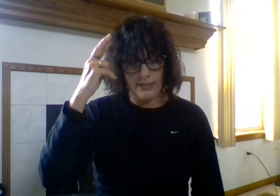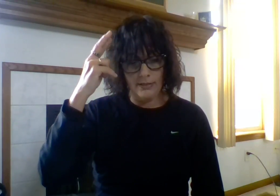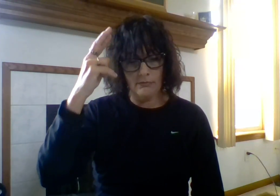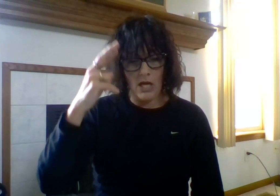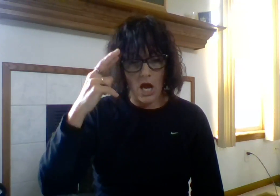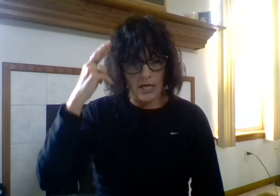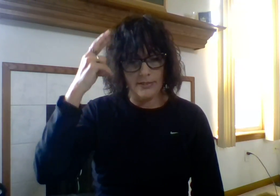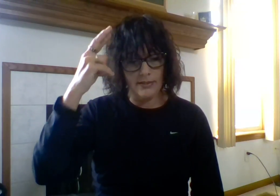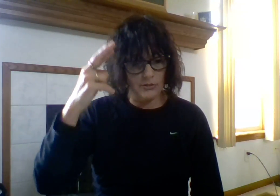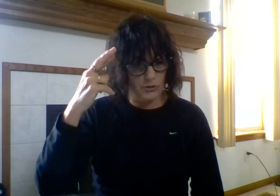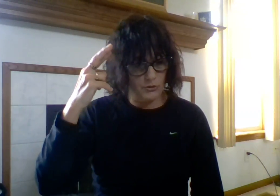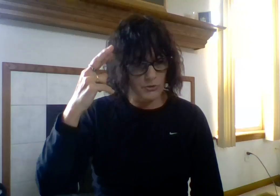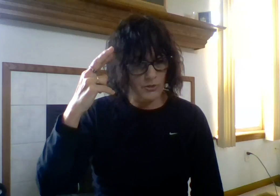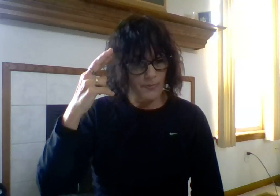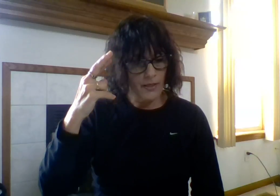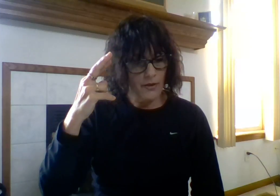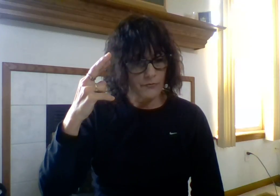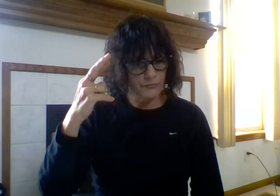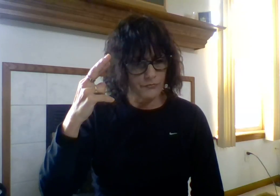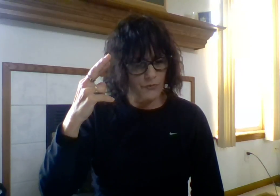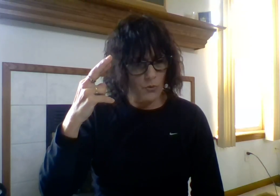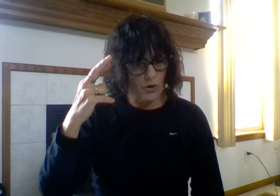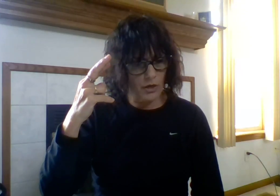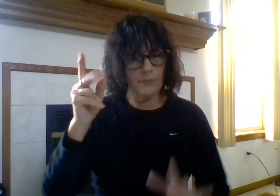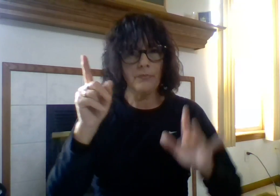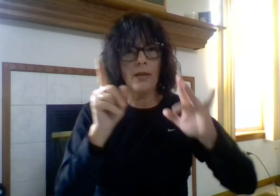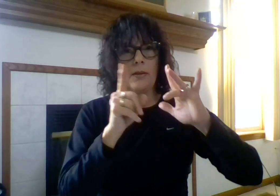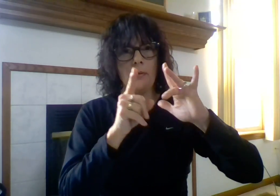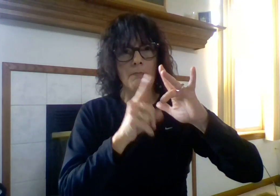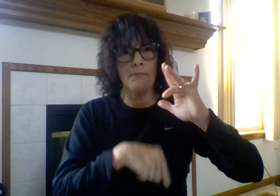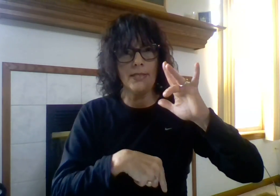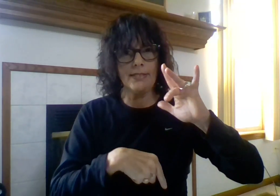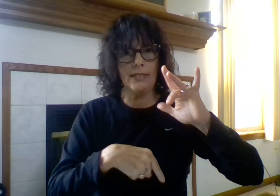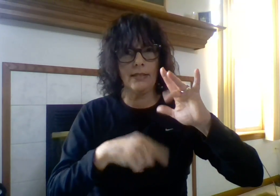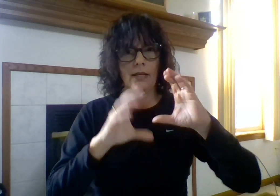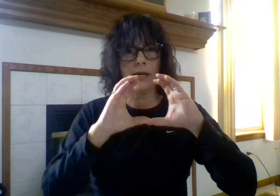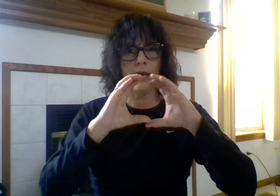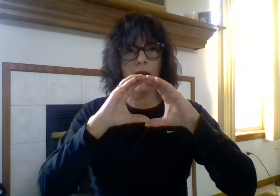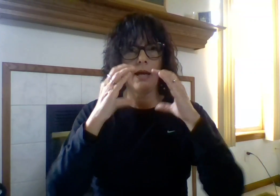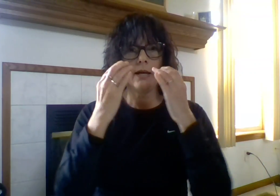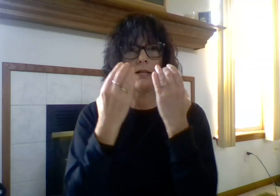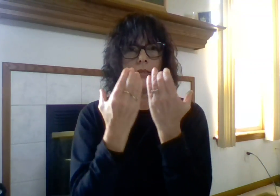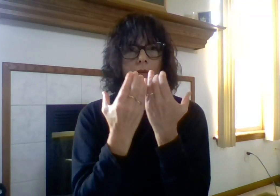reason, cause, excuse for missing class.